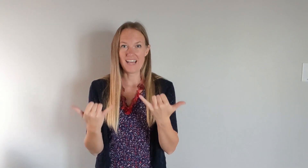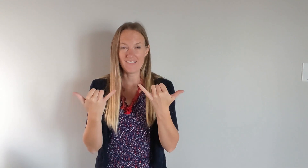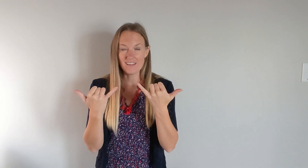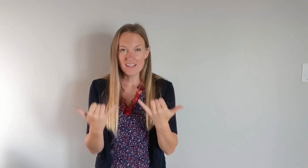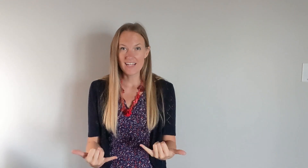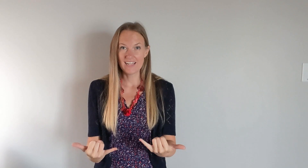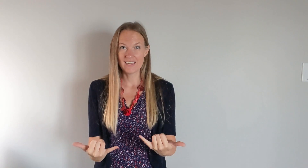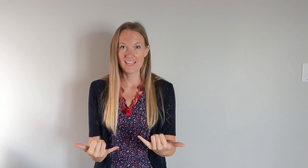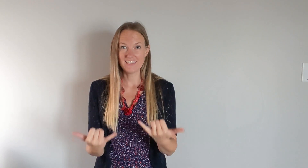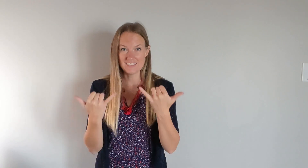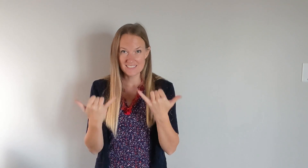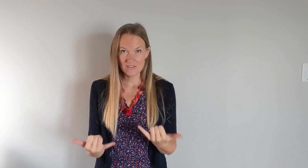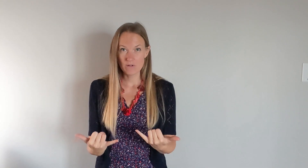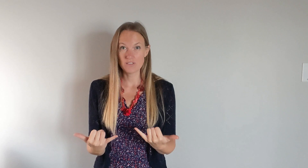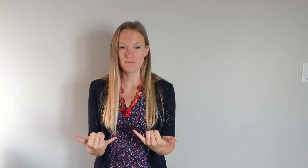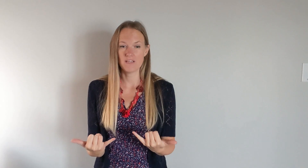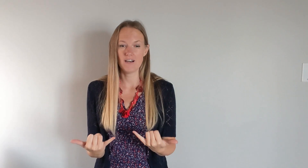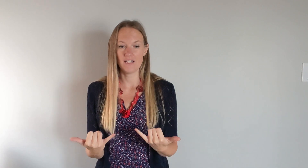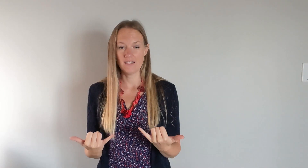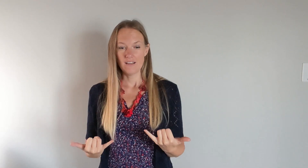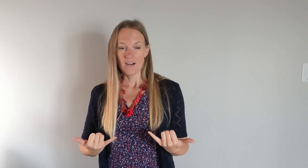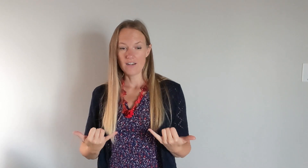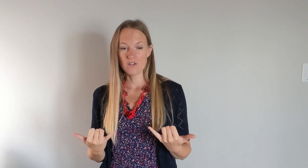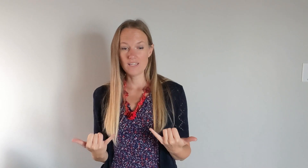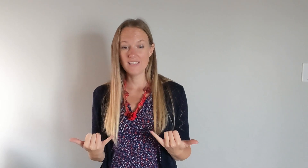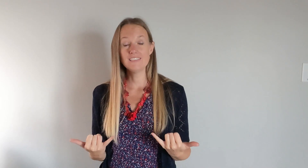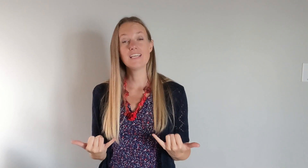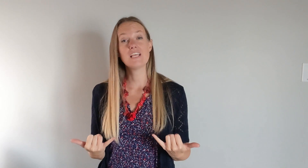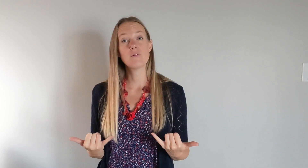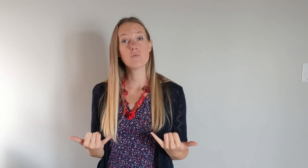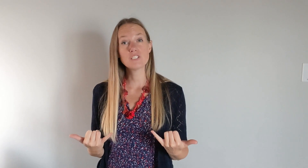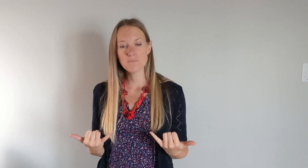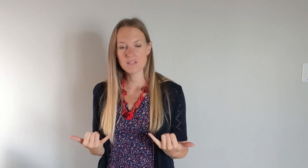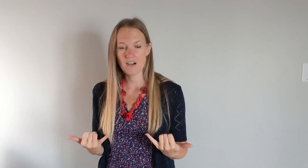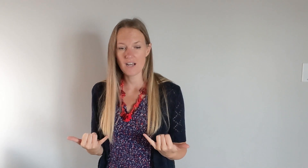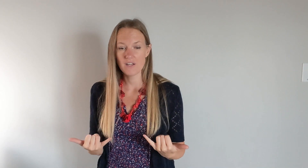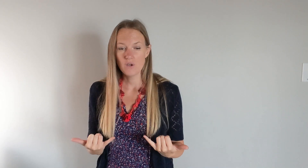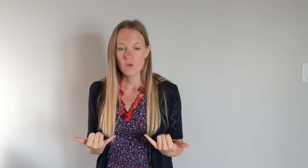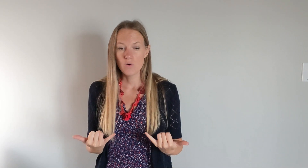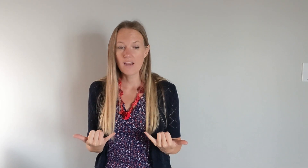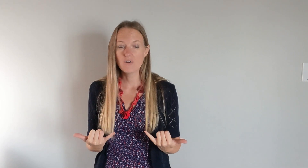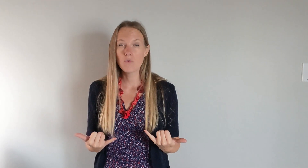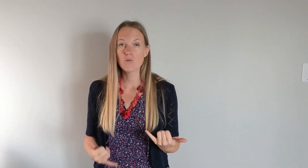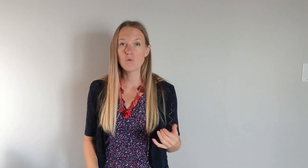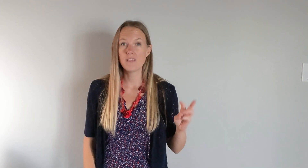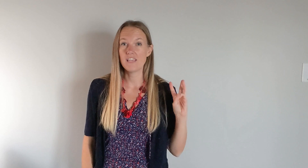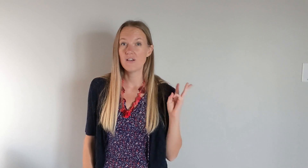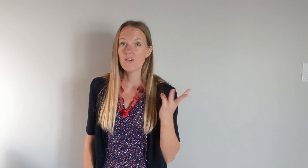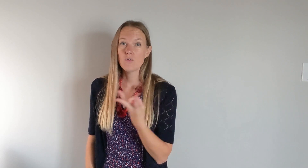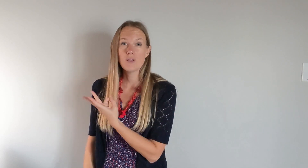down. Okay, we worship the God who is, and then we worship the God who evermore will be.